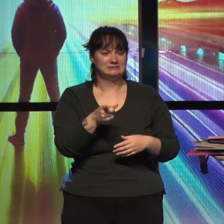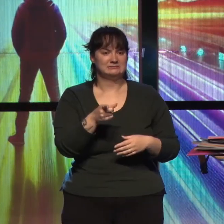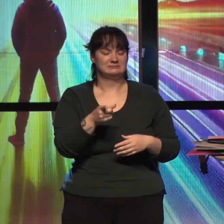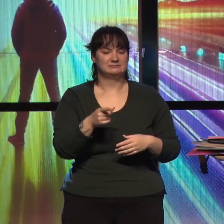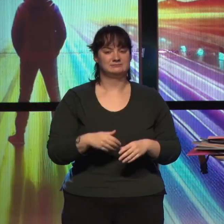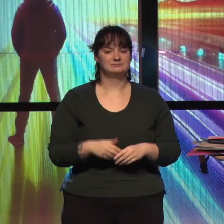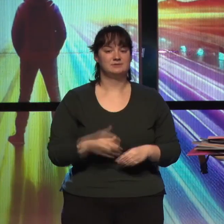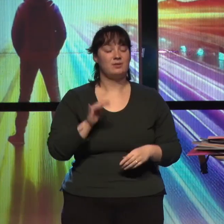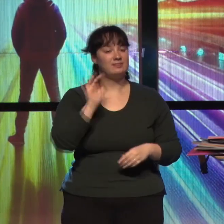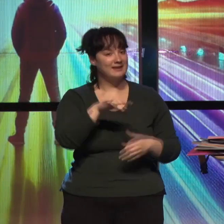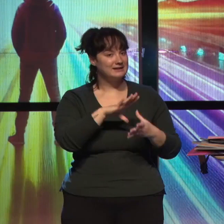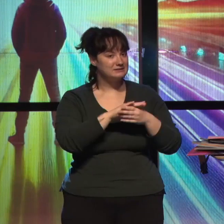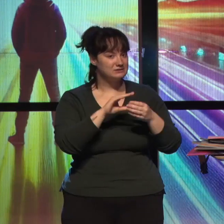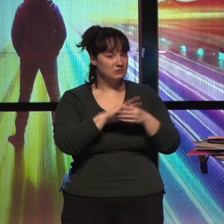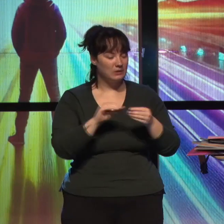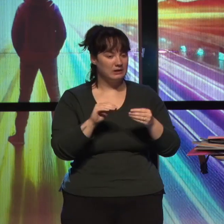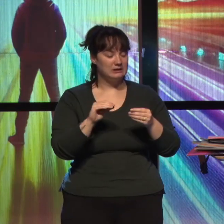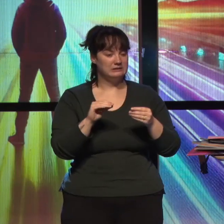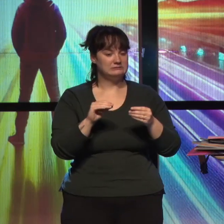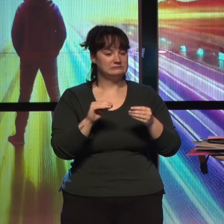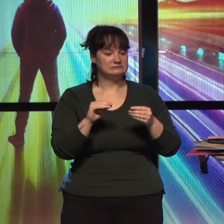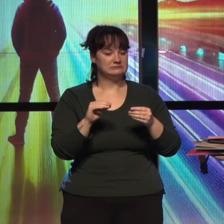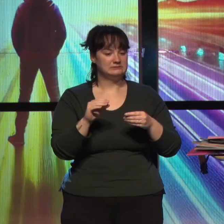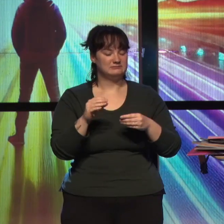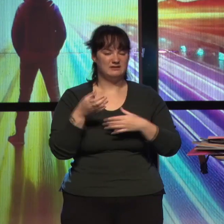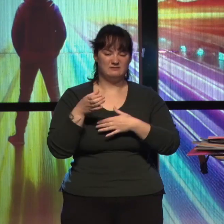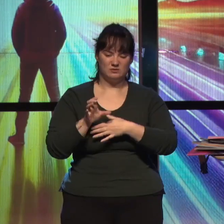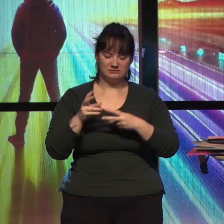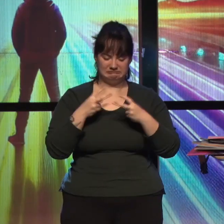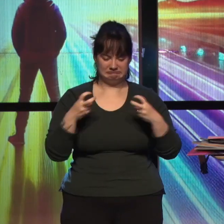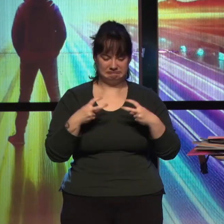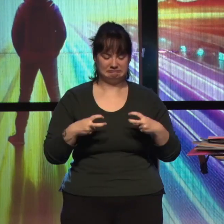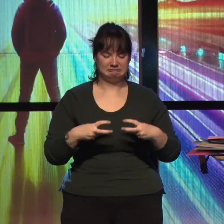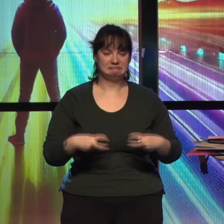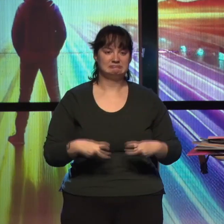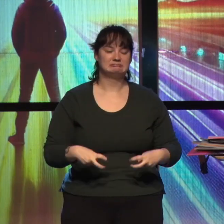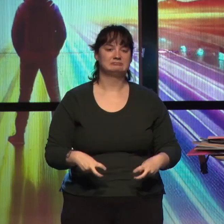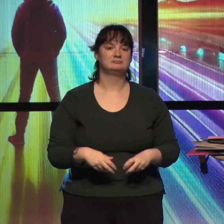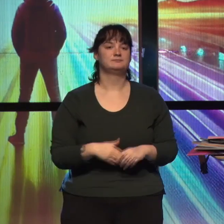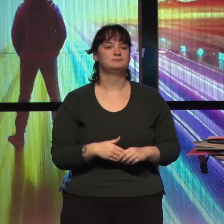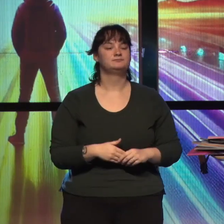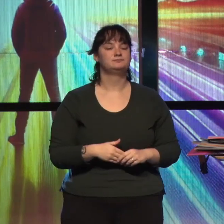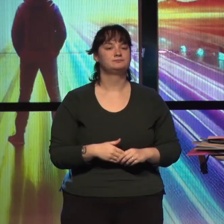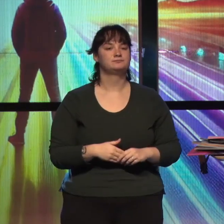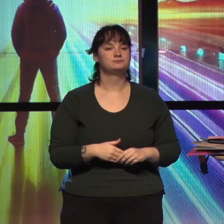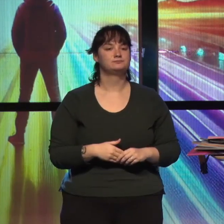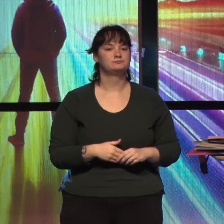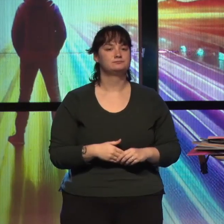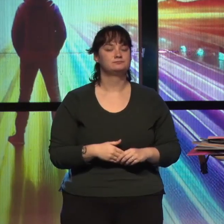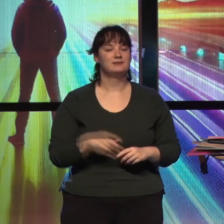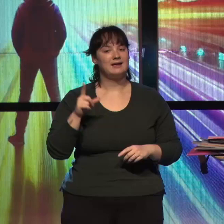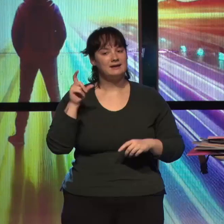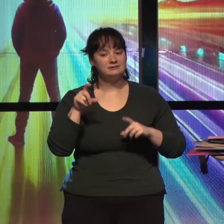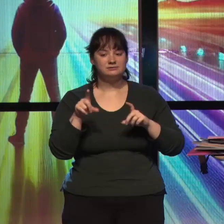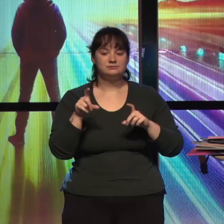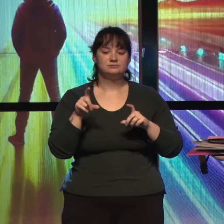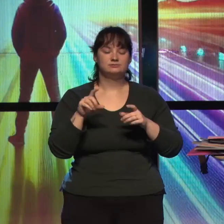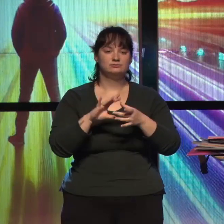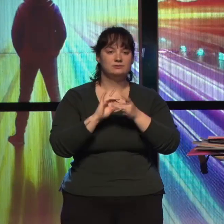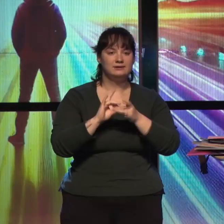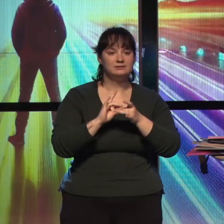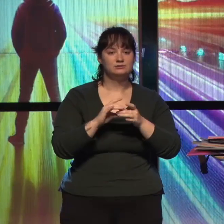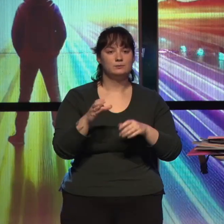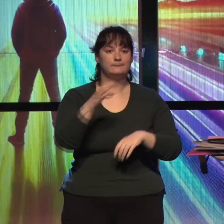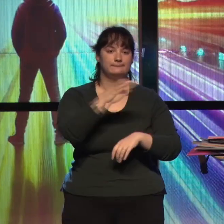that you kind of have about these characters that you were given. It asks big questions around this idea of power and